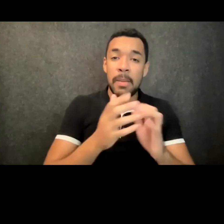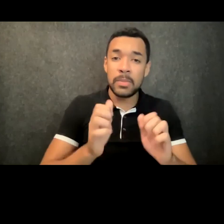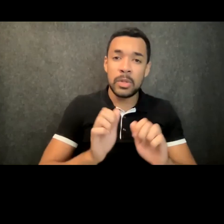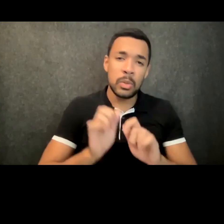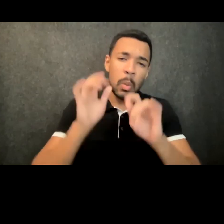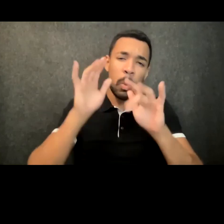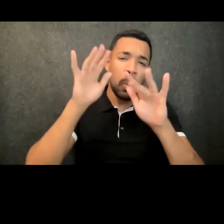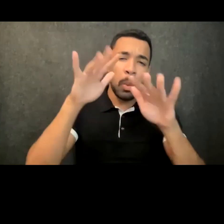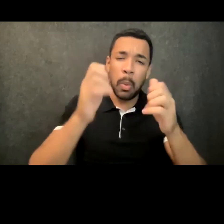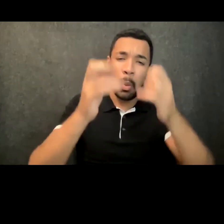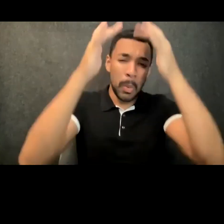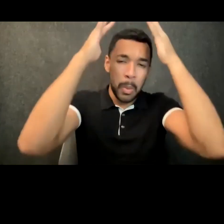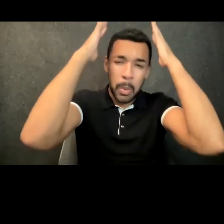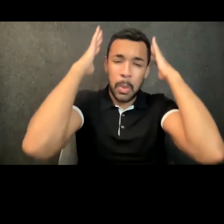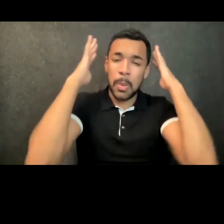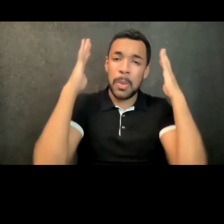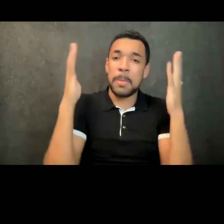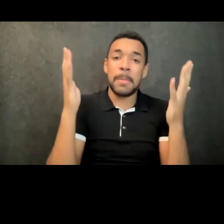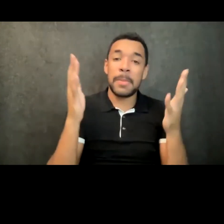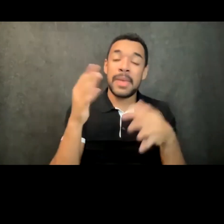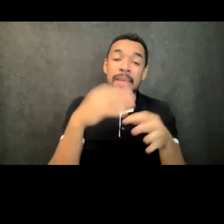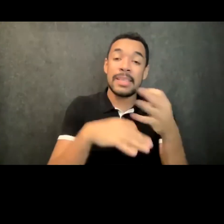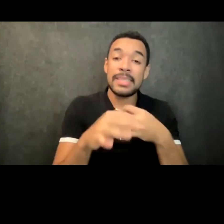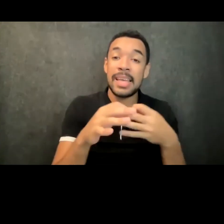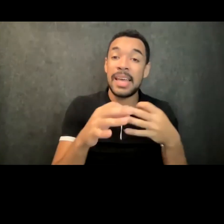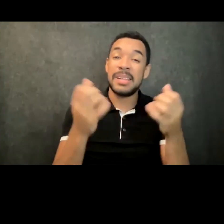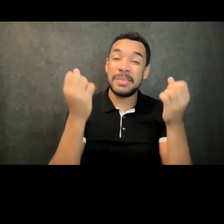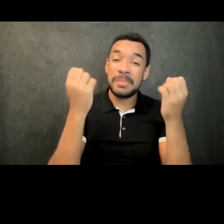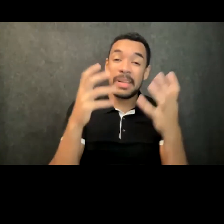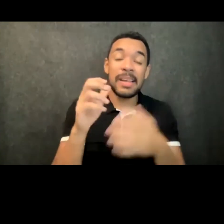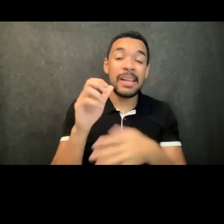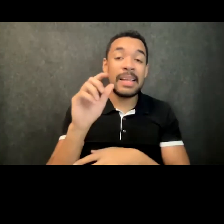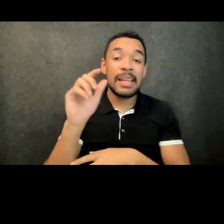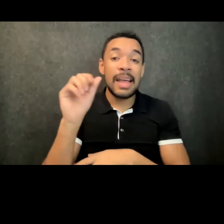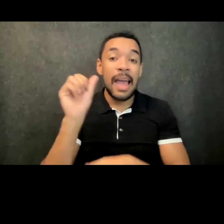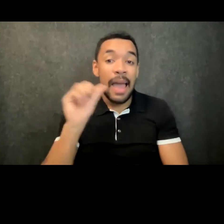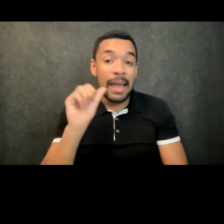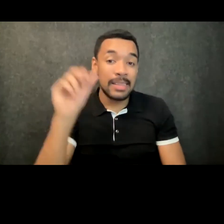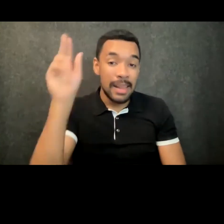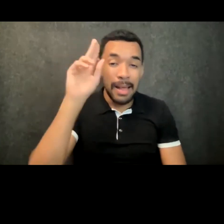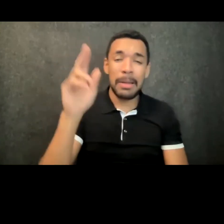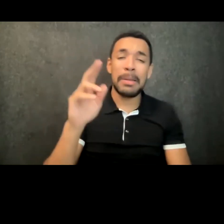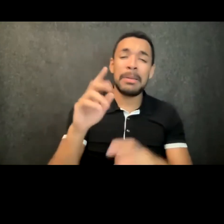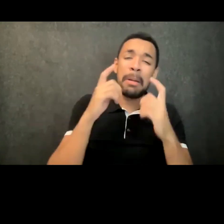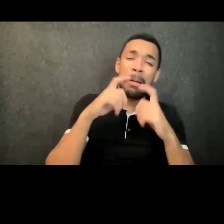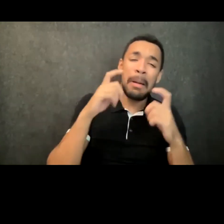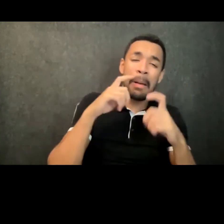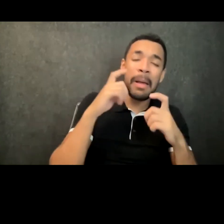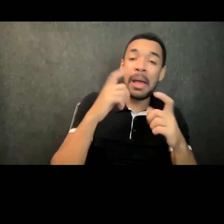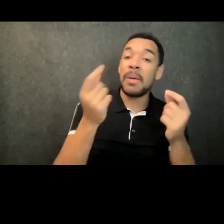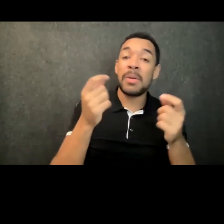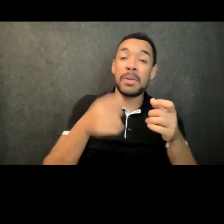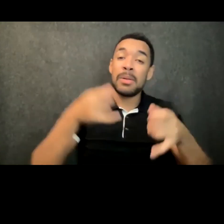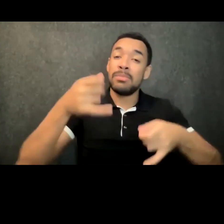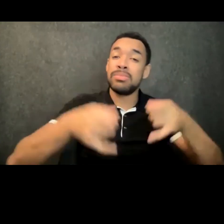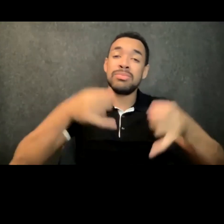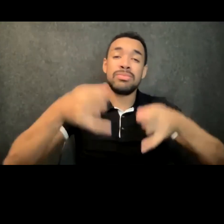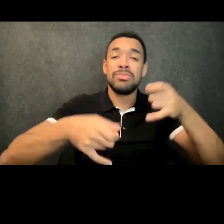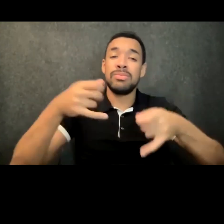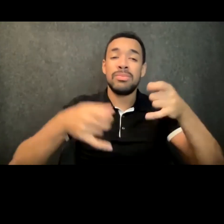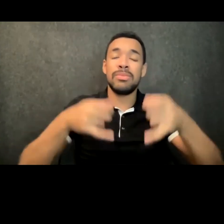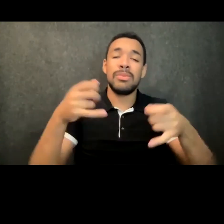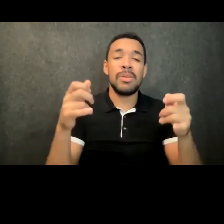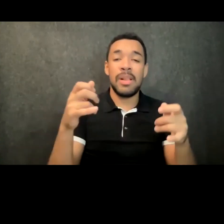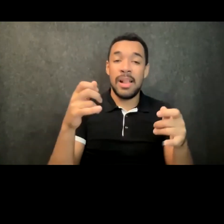Instead, dozens of titas and aunties sob tears of relief, kicking off their own pumps, giving the queens a